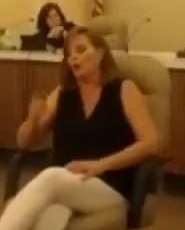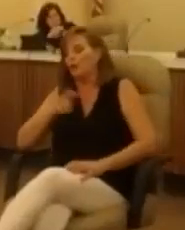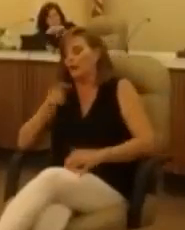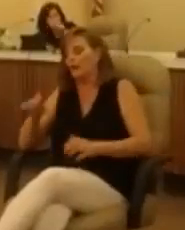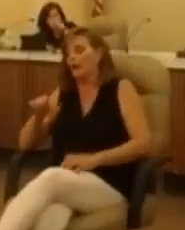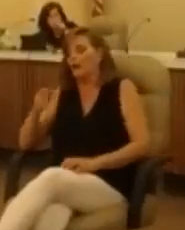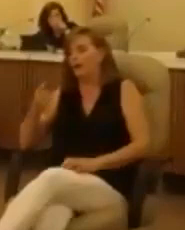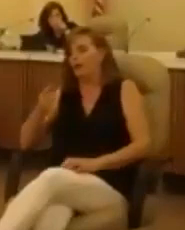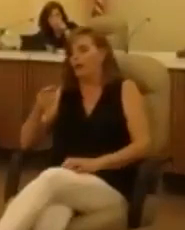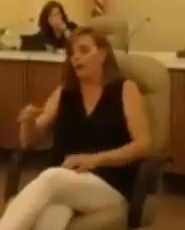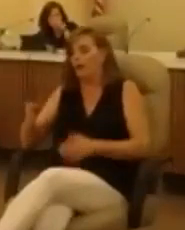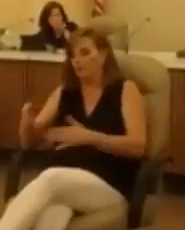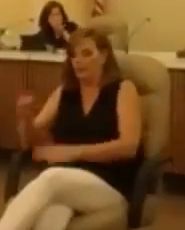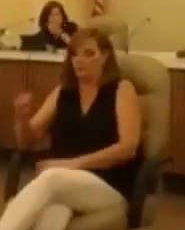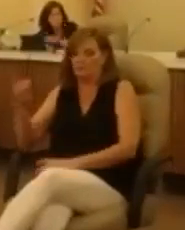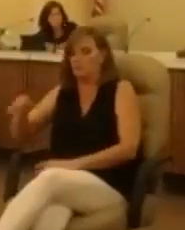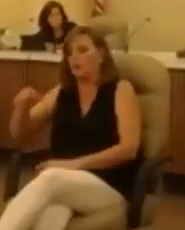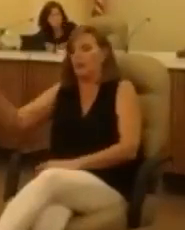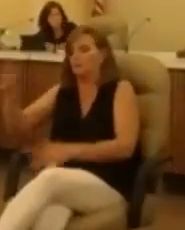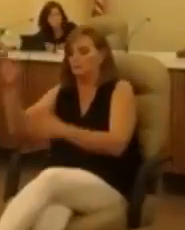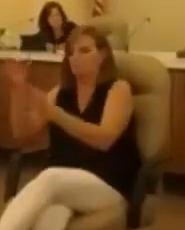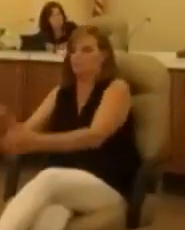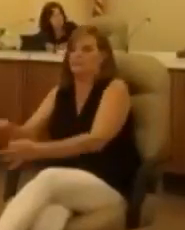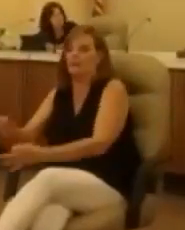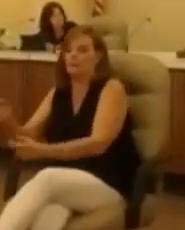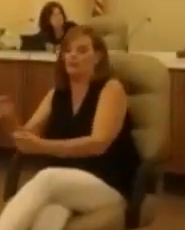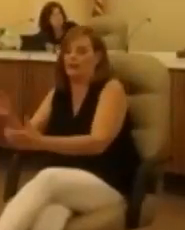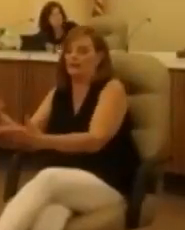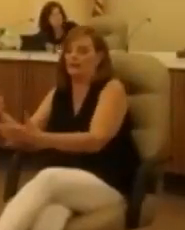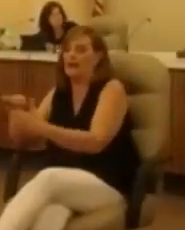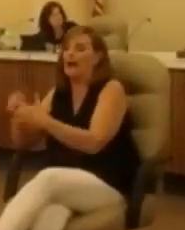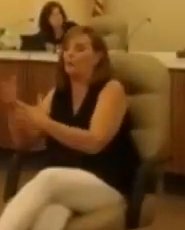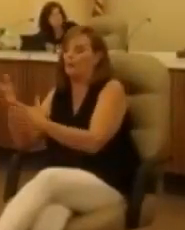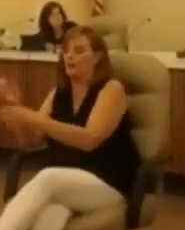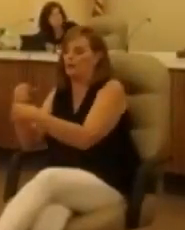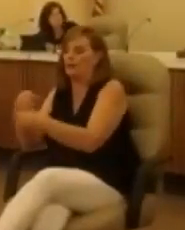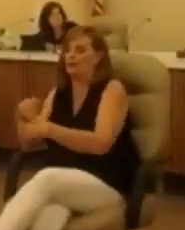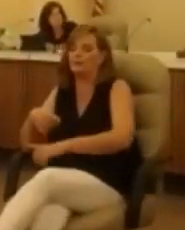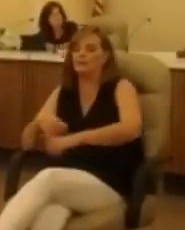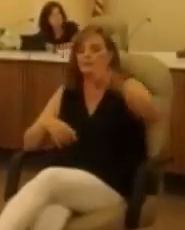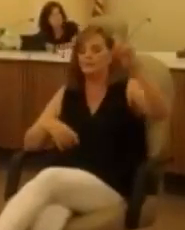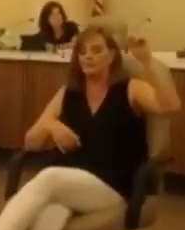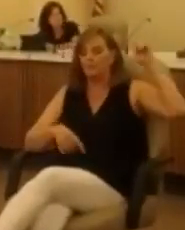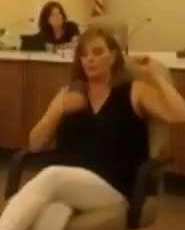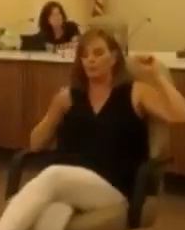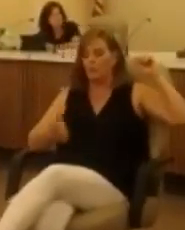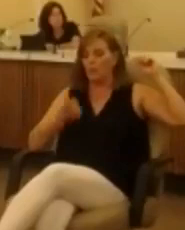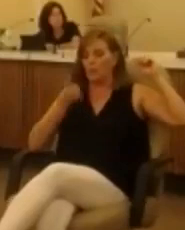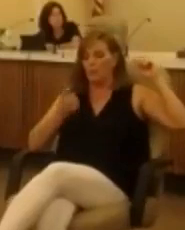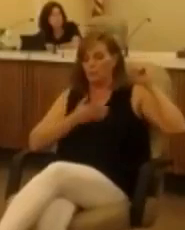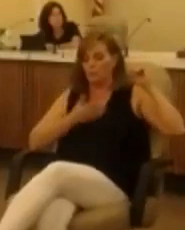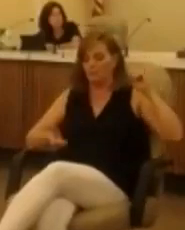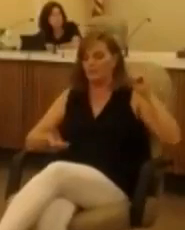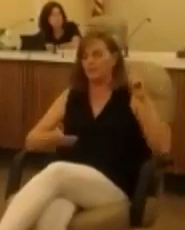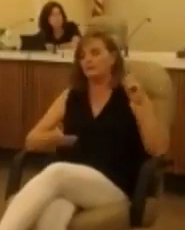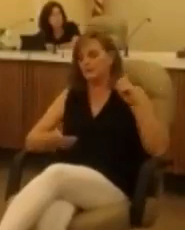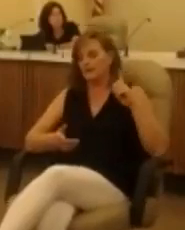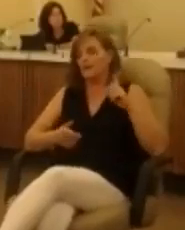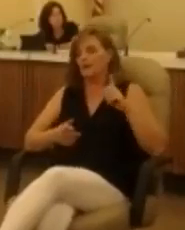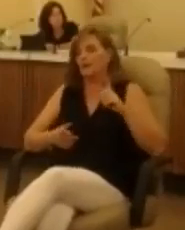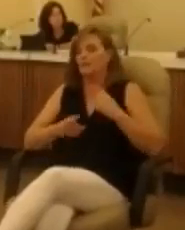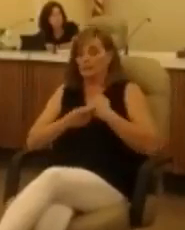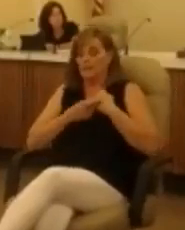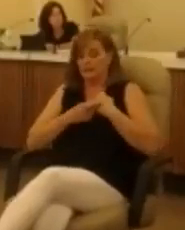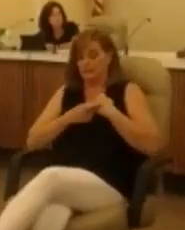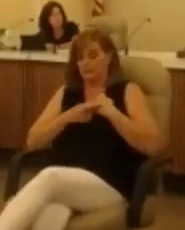with it. So we're basically choosing the best of. So for instance, one of the things under a conservation easement